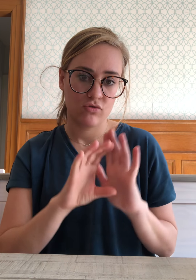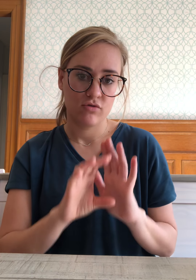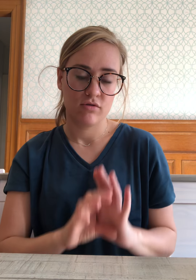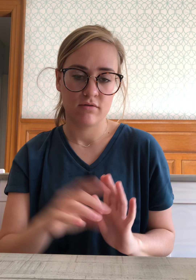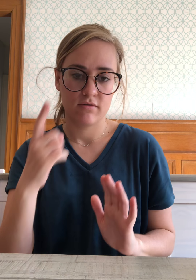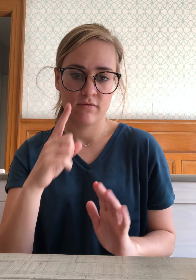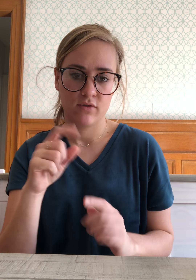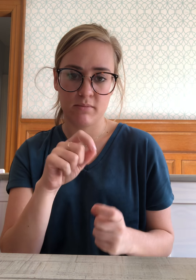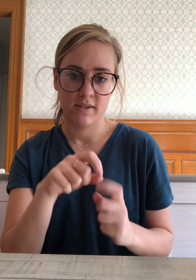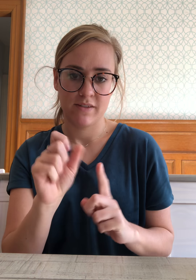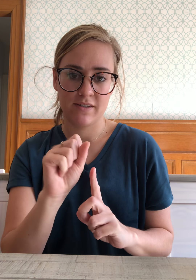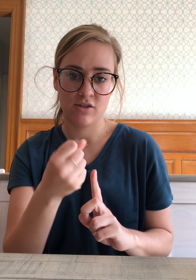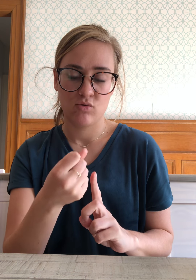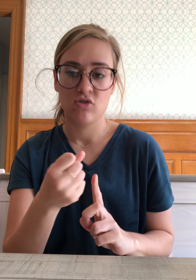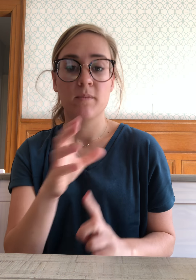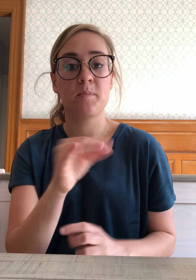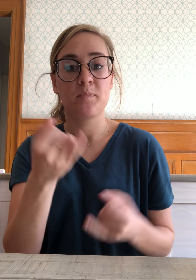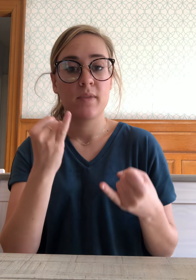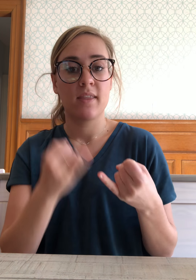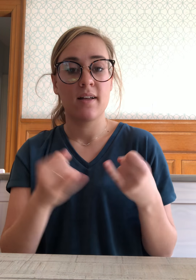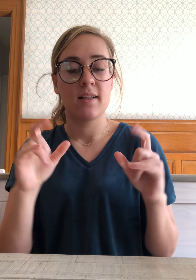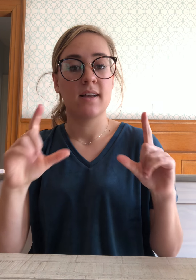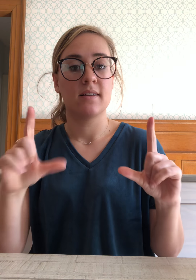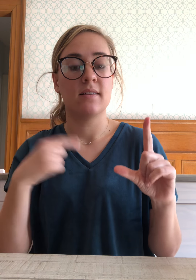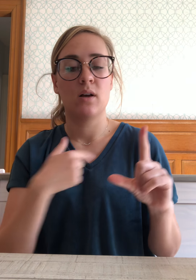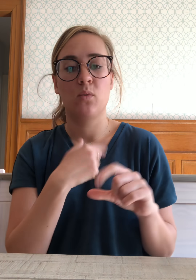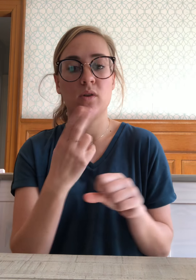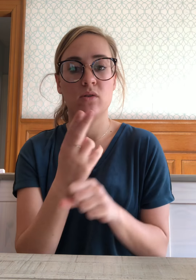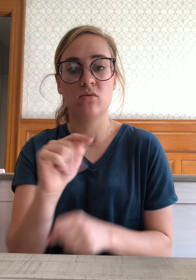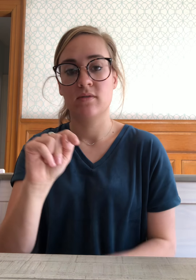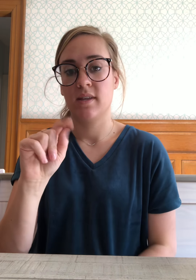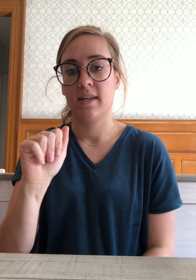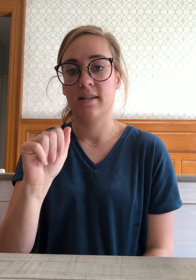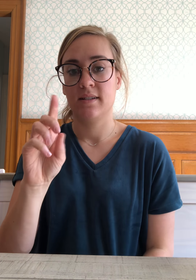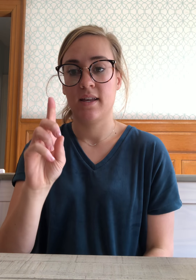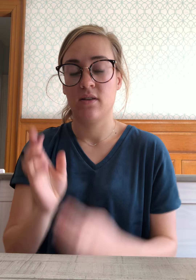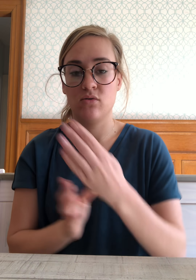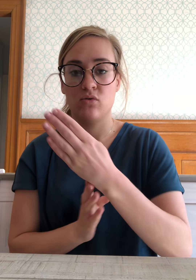And in the last slide, we're using a TAD to upright a molar